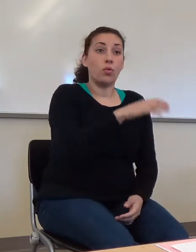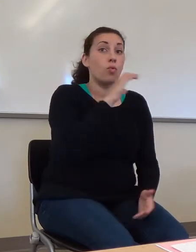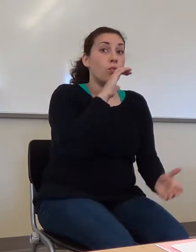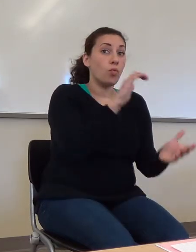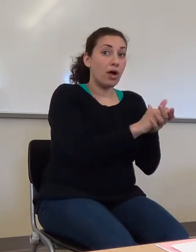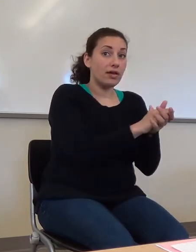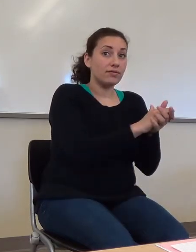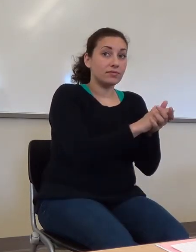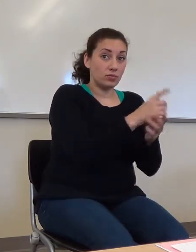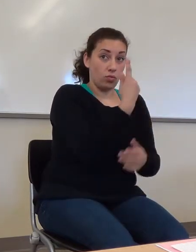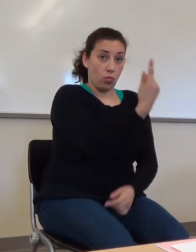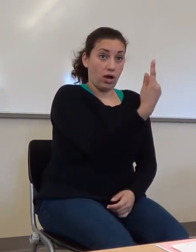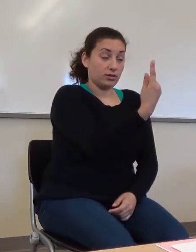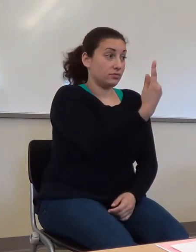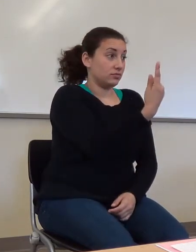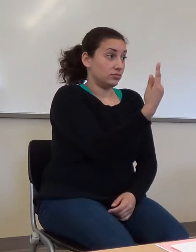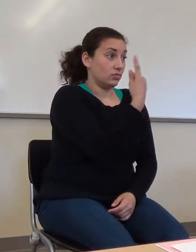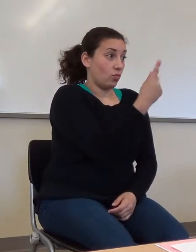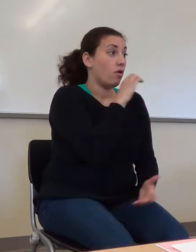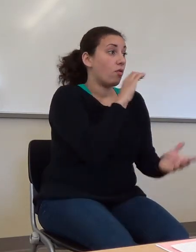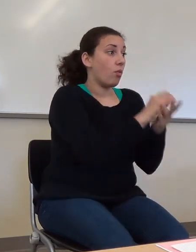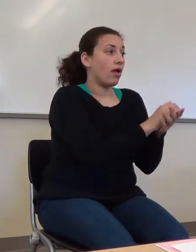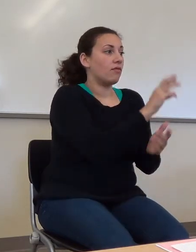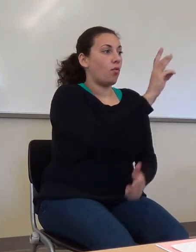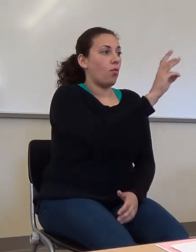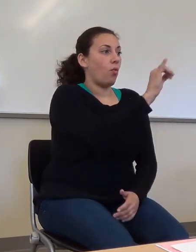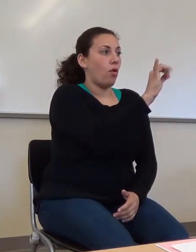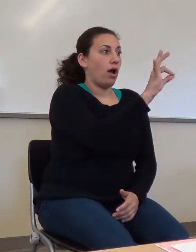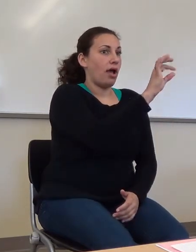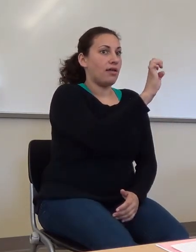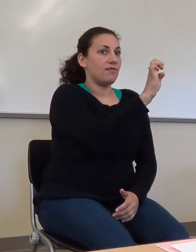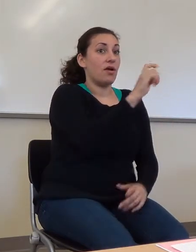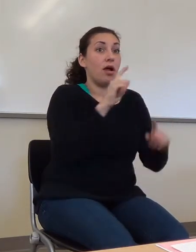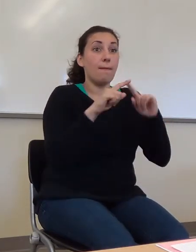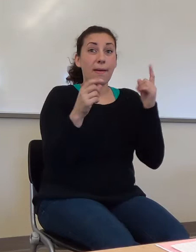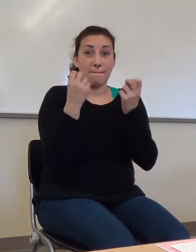one wife, it's this. Whoops.